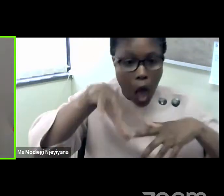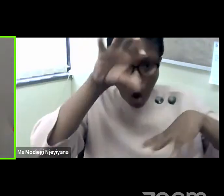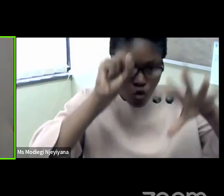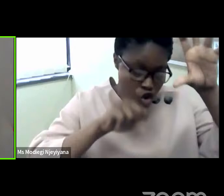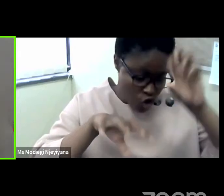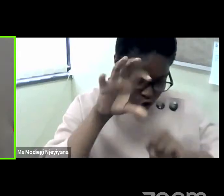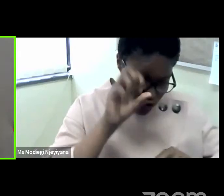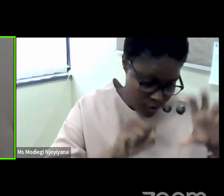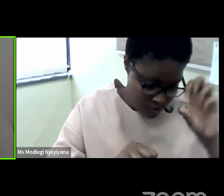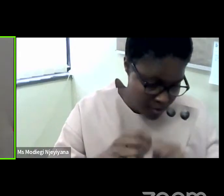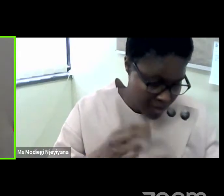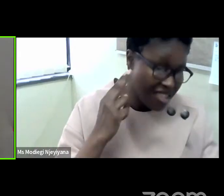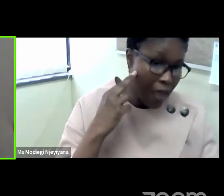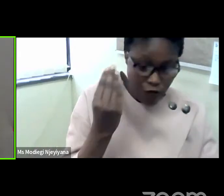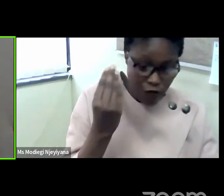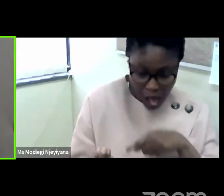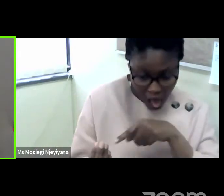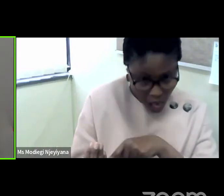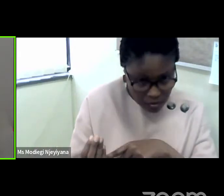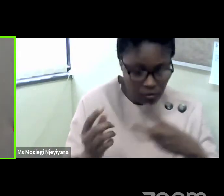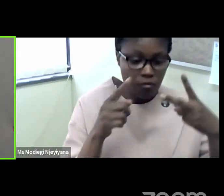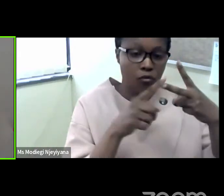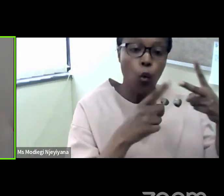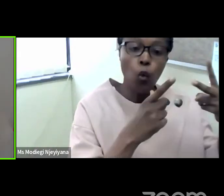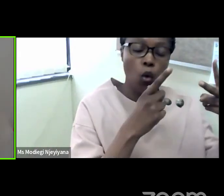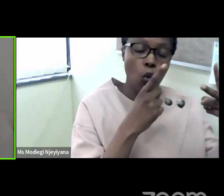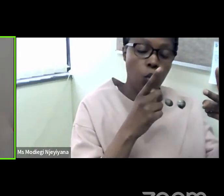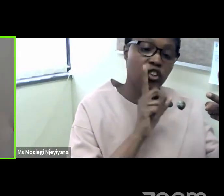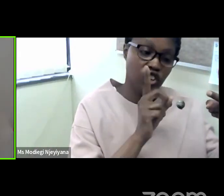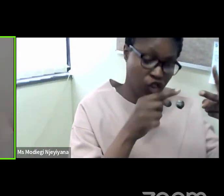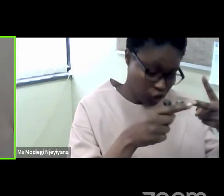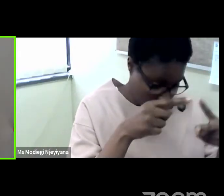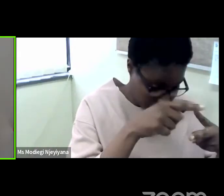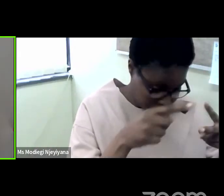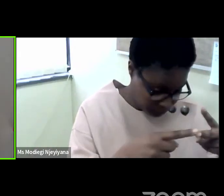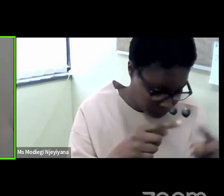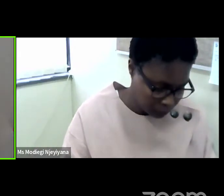So a limited subject in school does impact them.